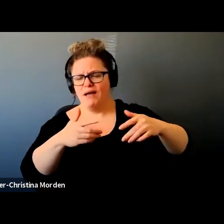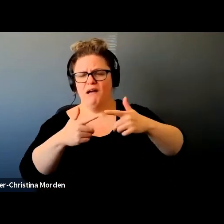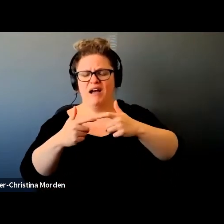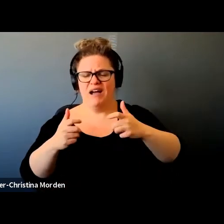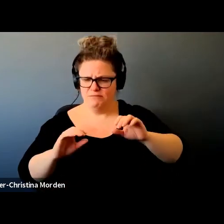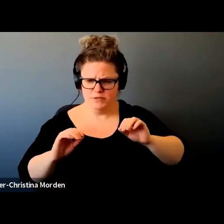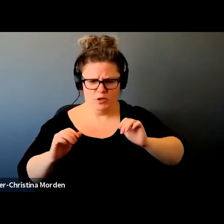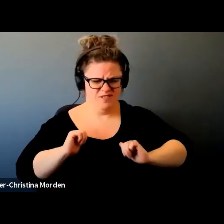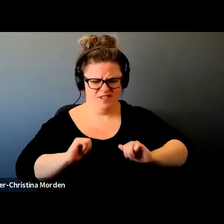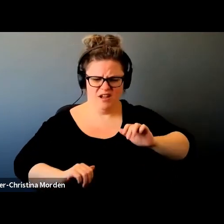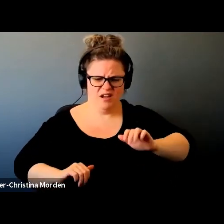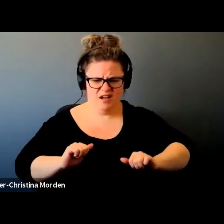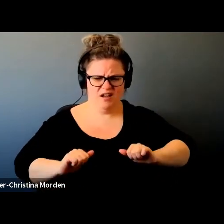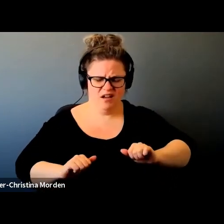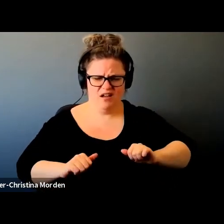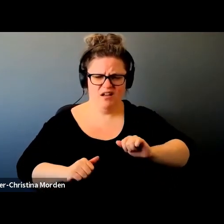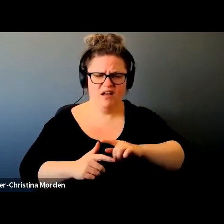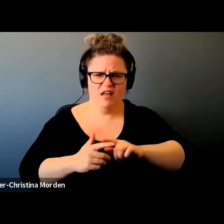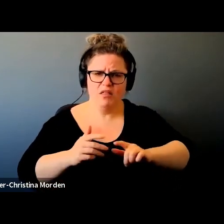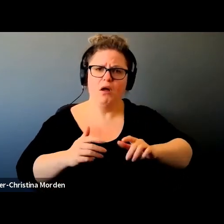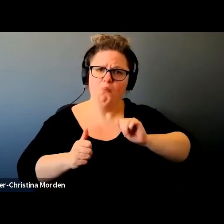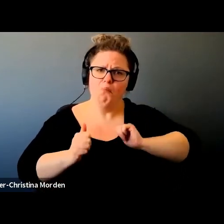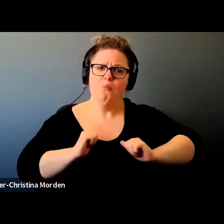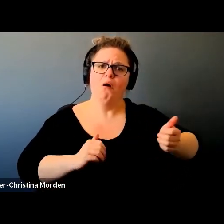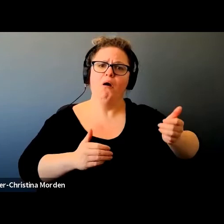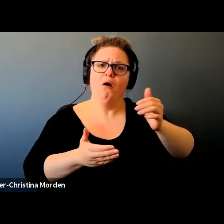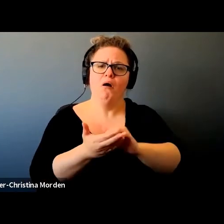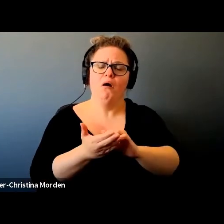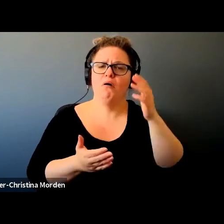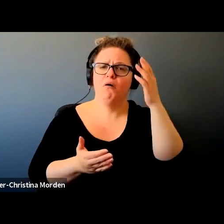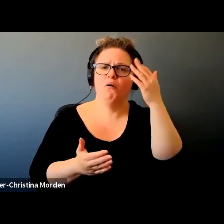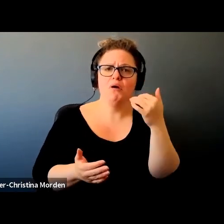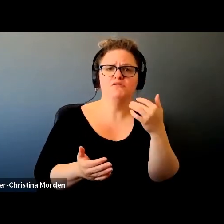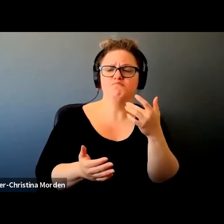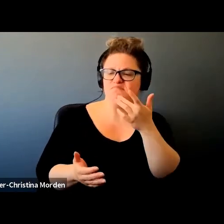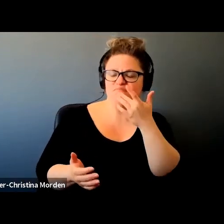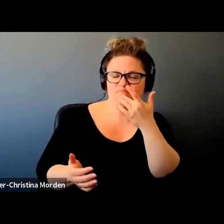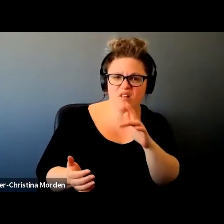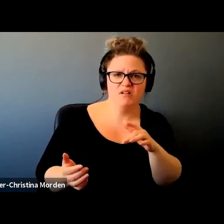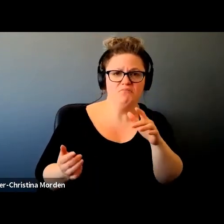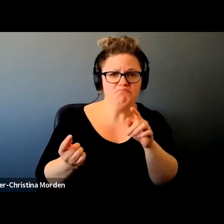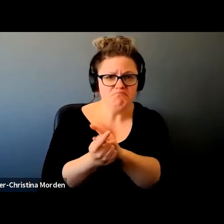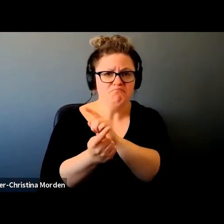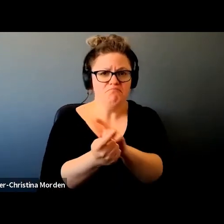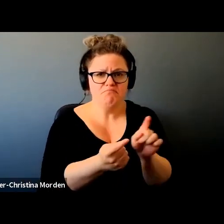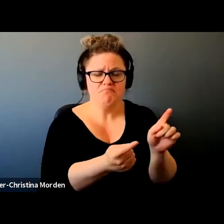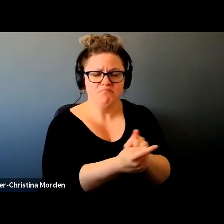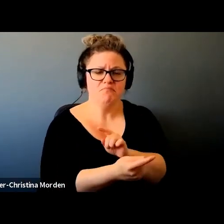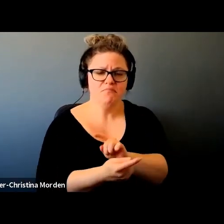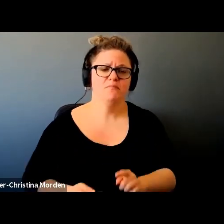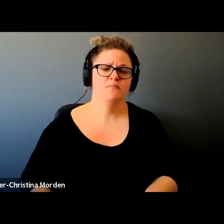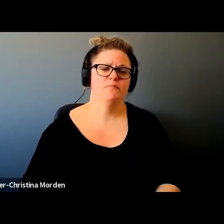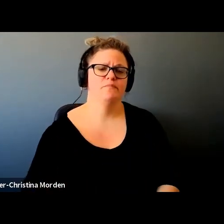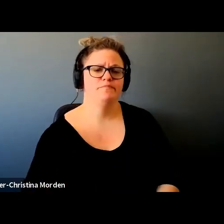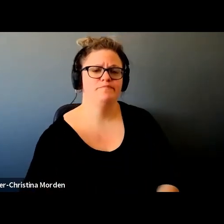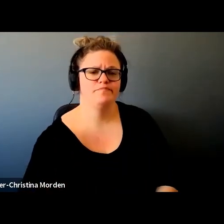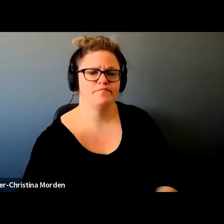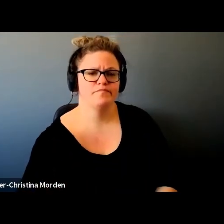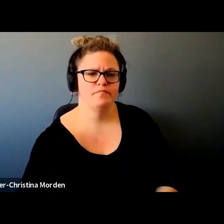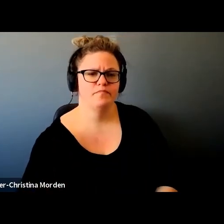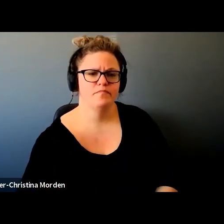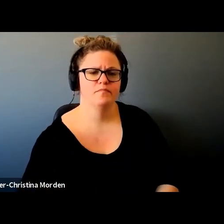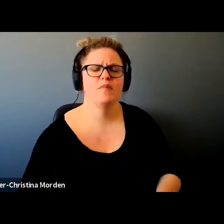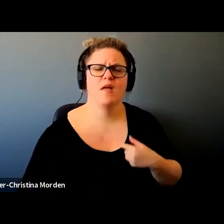again, just by leveraging all of the little steps. And around the same time that Girls, Girls, Girls